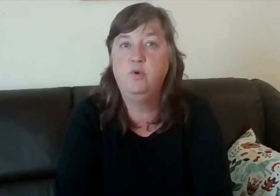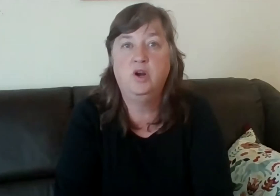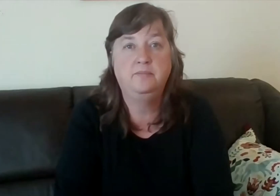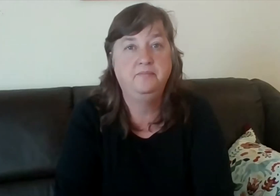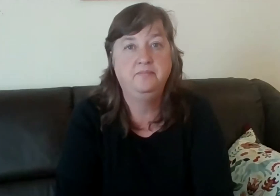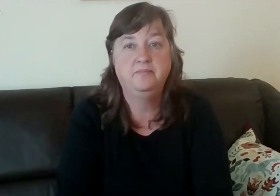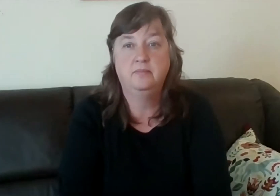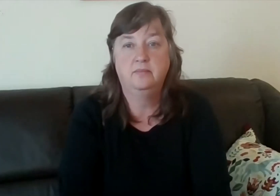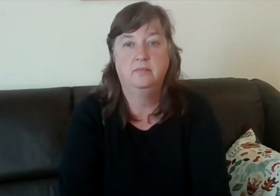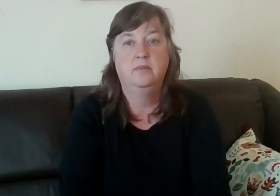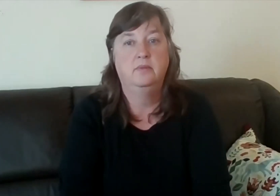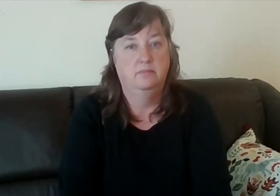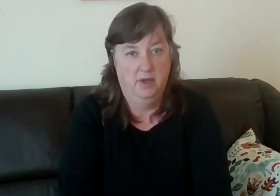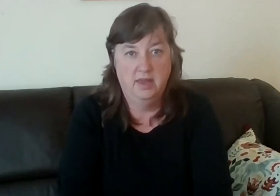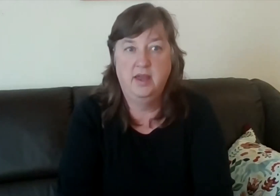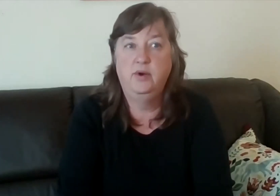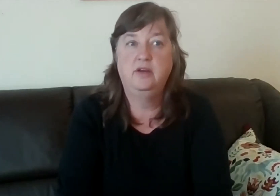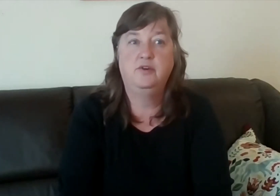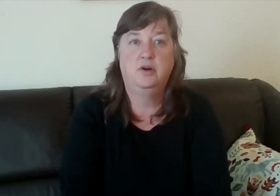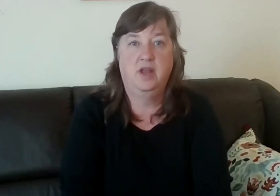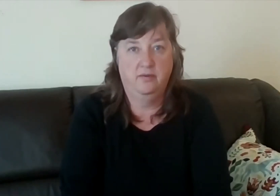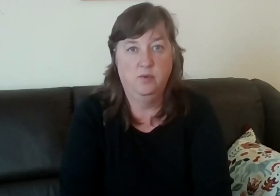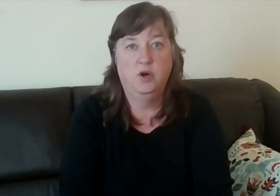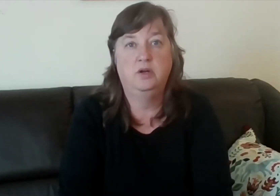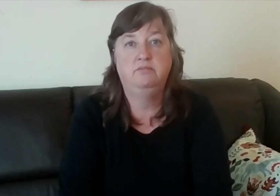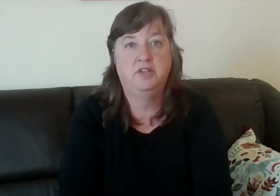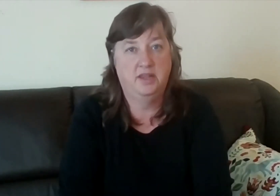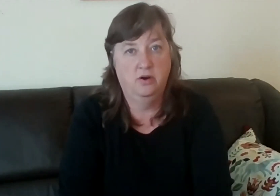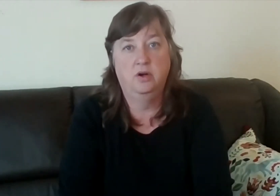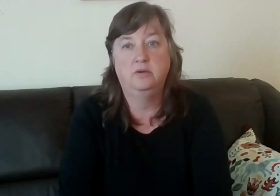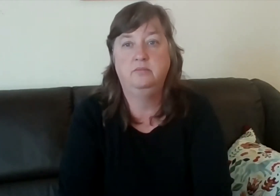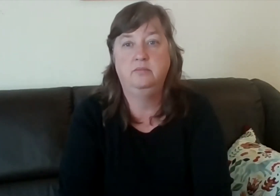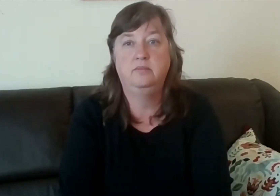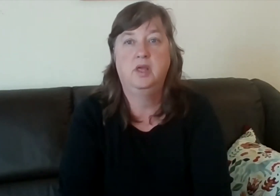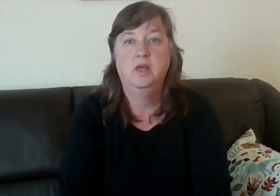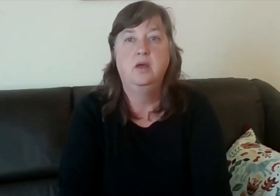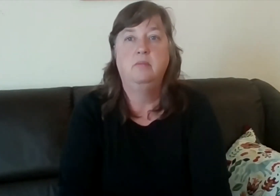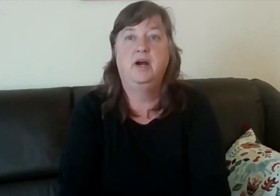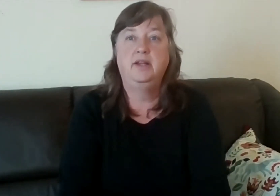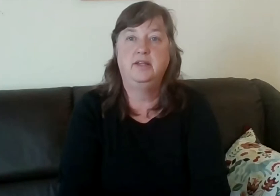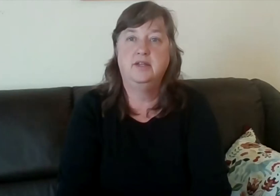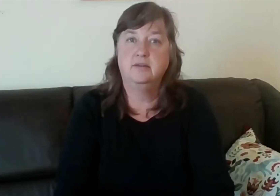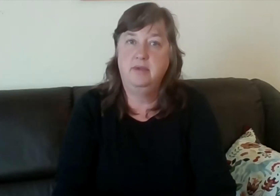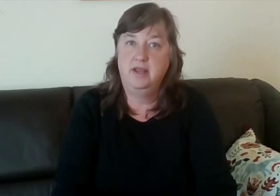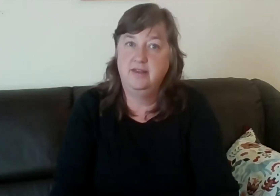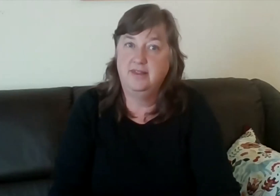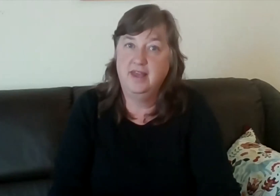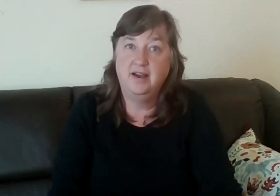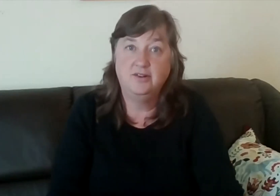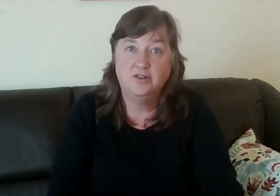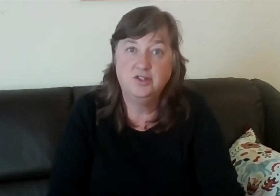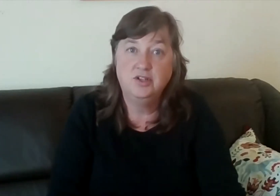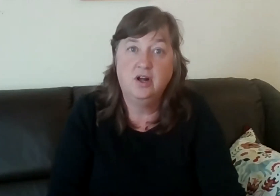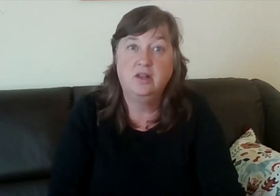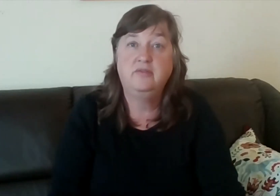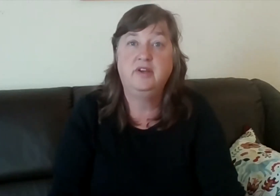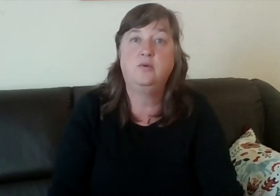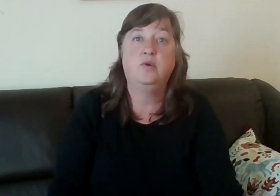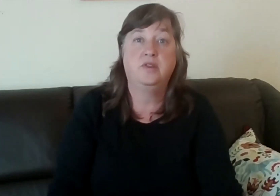word. And they will have heard every word that they heard. But it doesn't mean that they understood all of it or that they